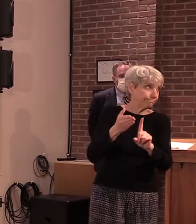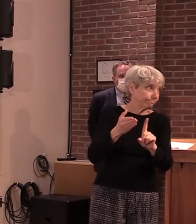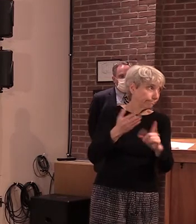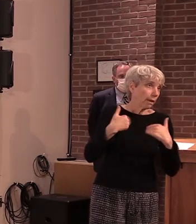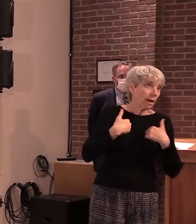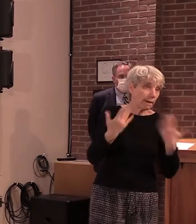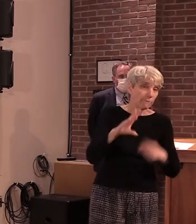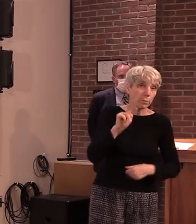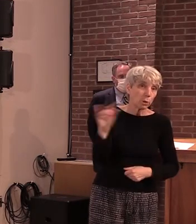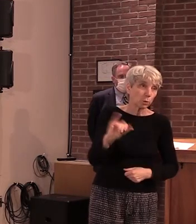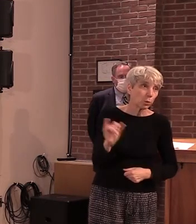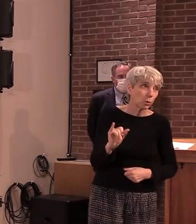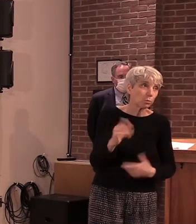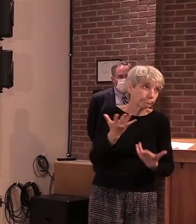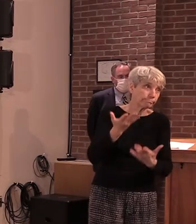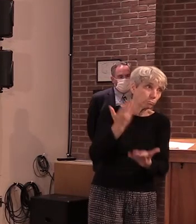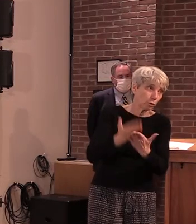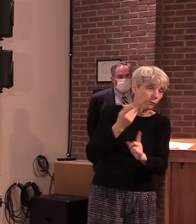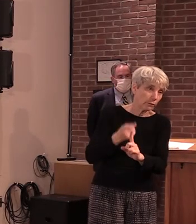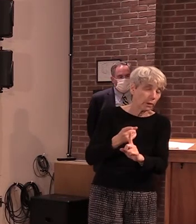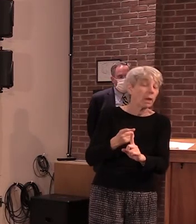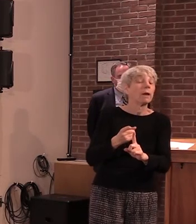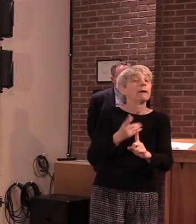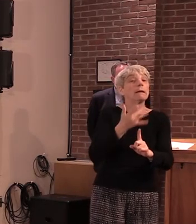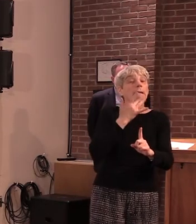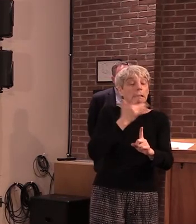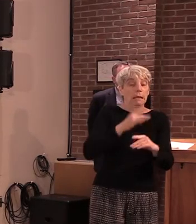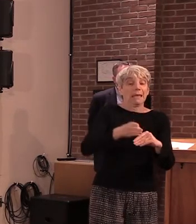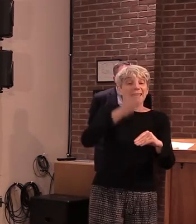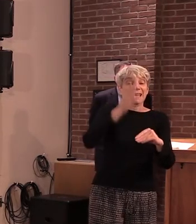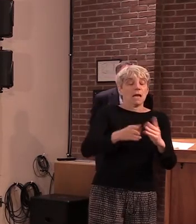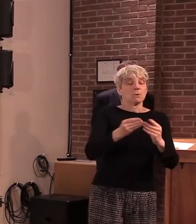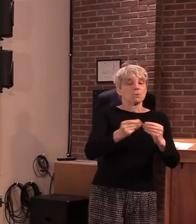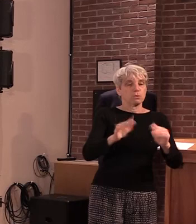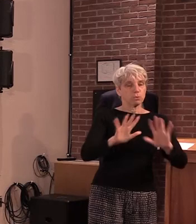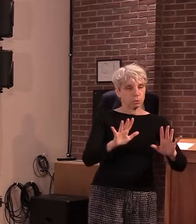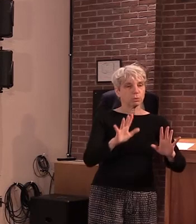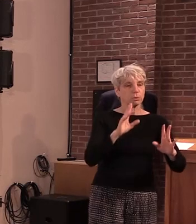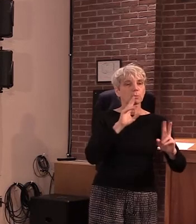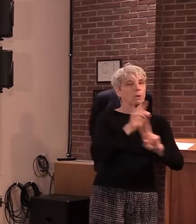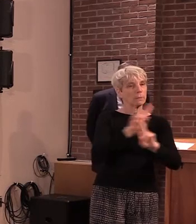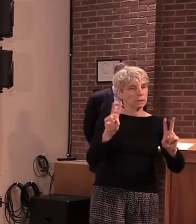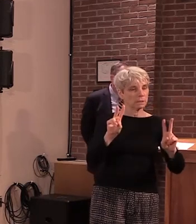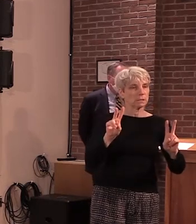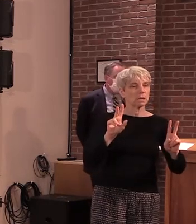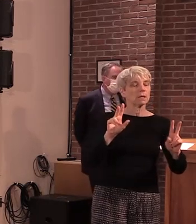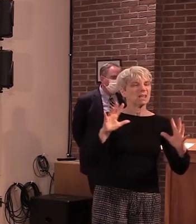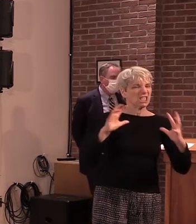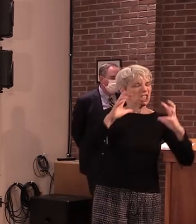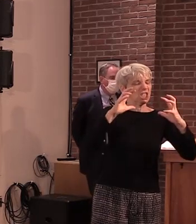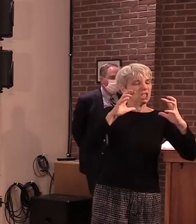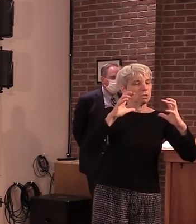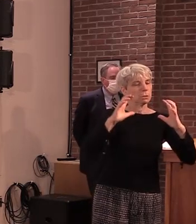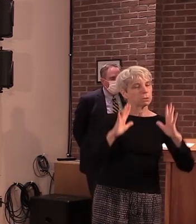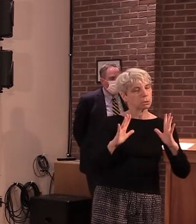So it ended peacefully. There were people talking back and forth, so I thought that was